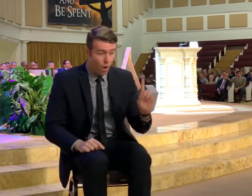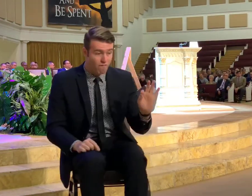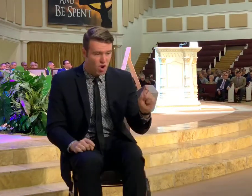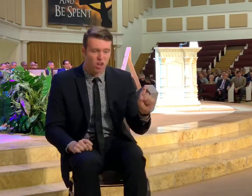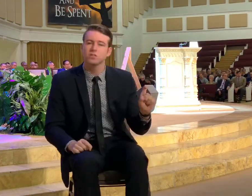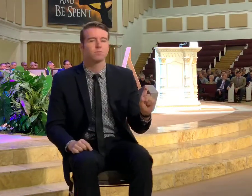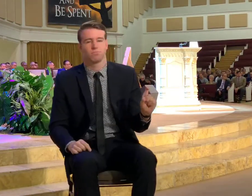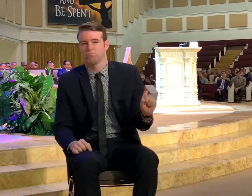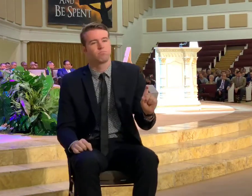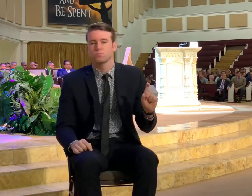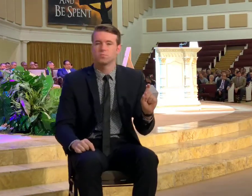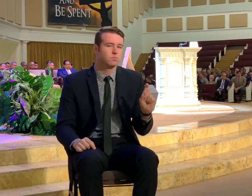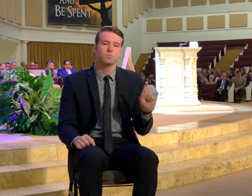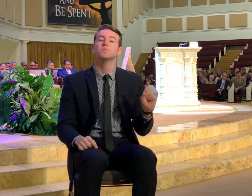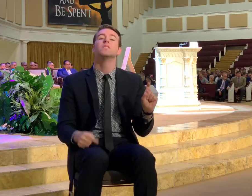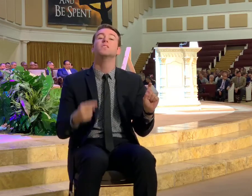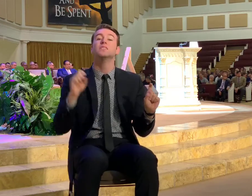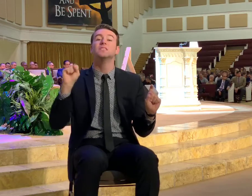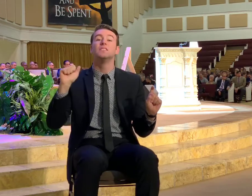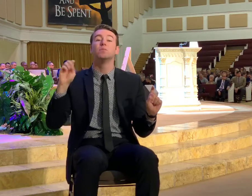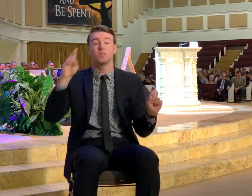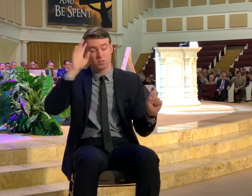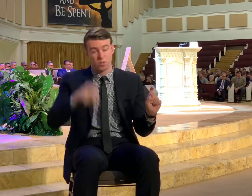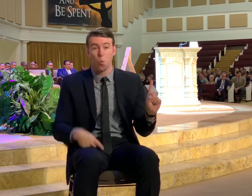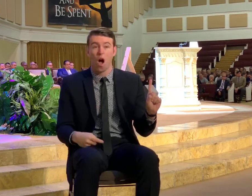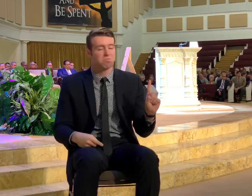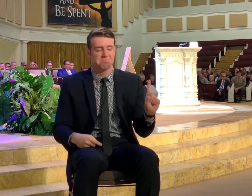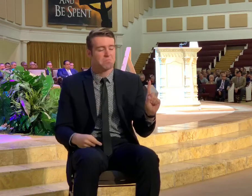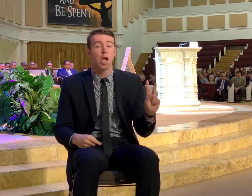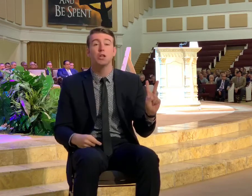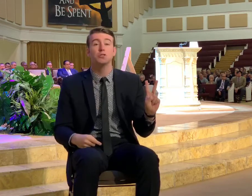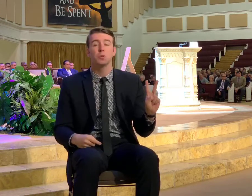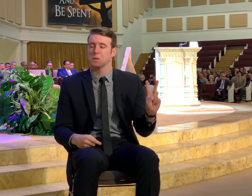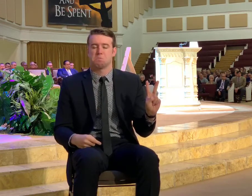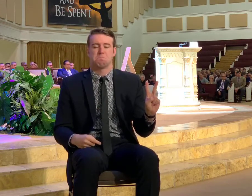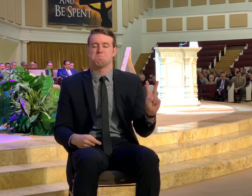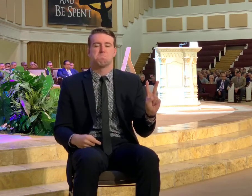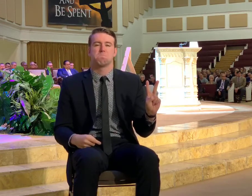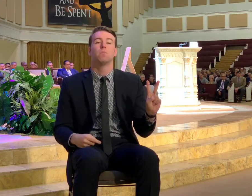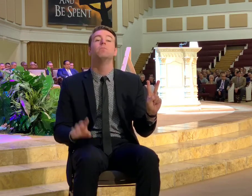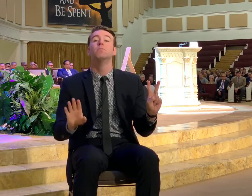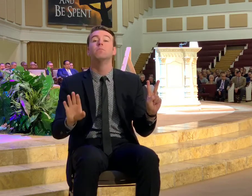one. I'm not just going to get two. I'm going to wait.